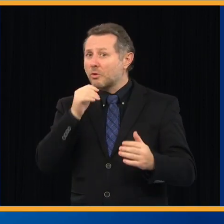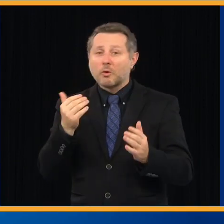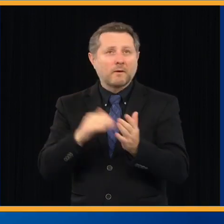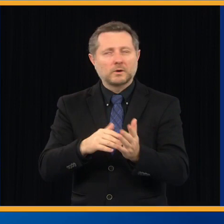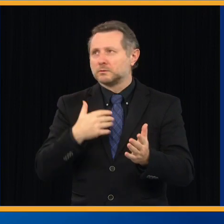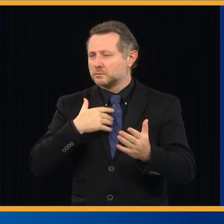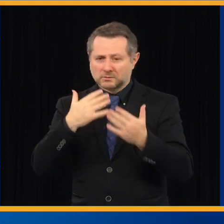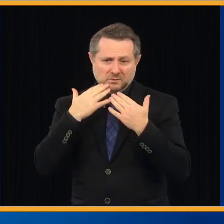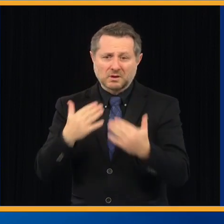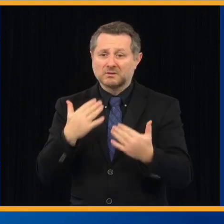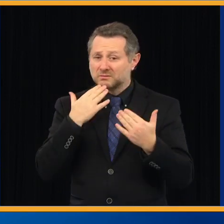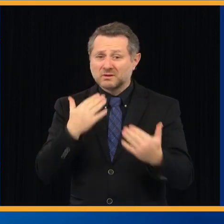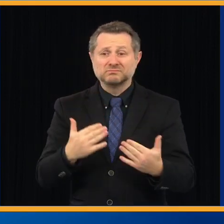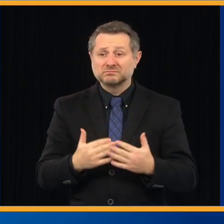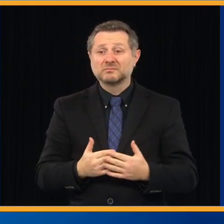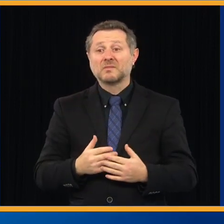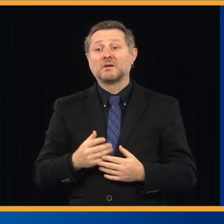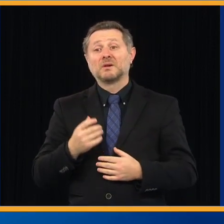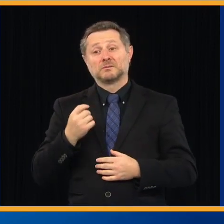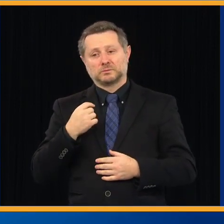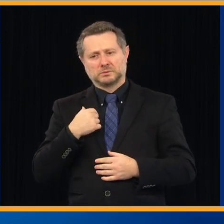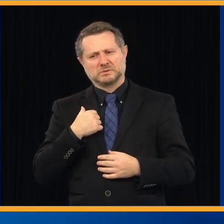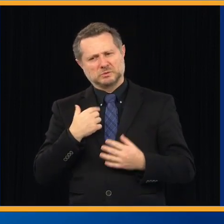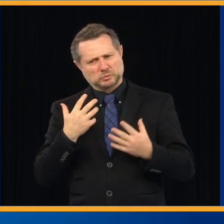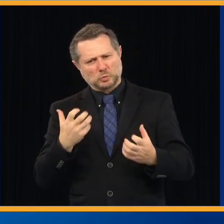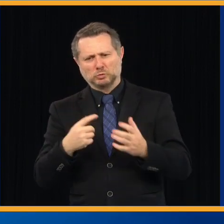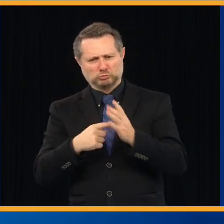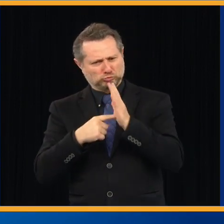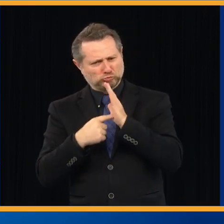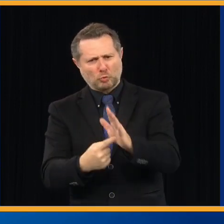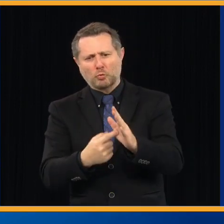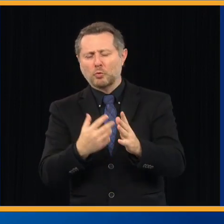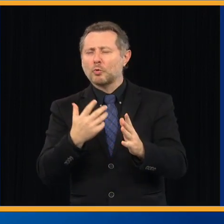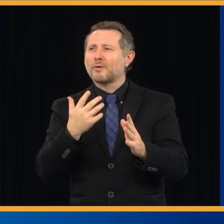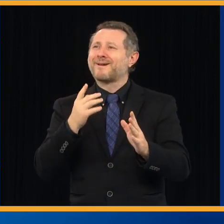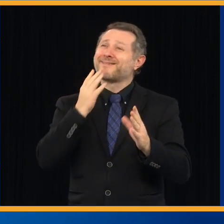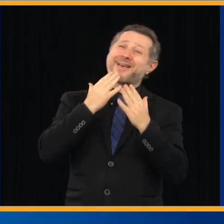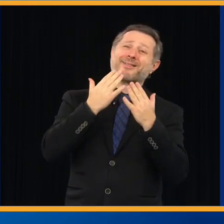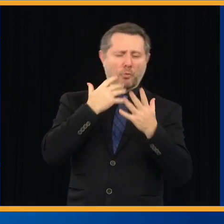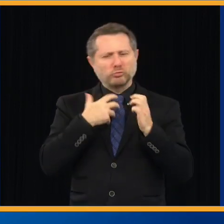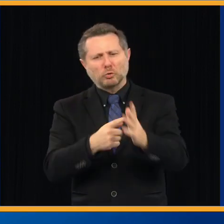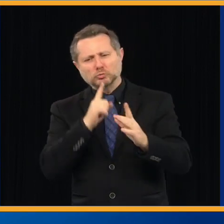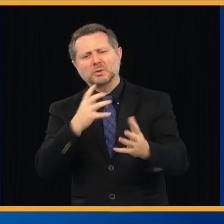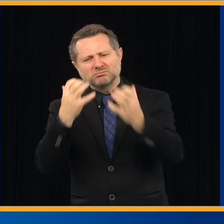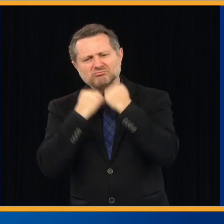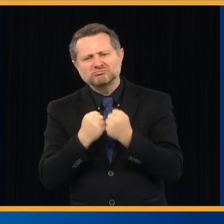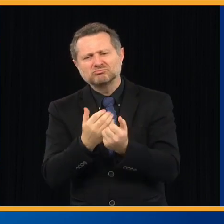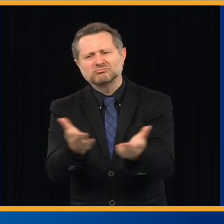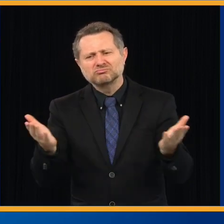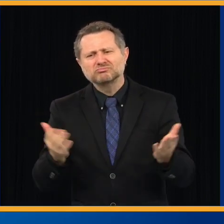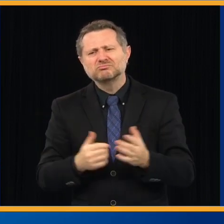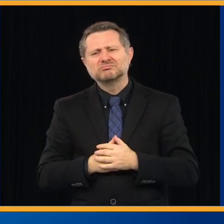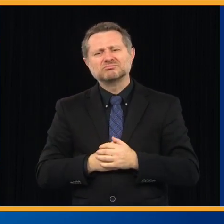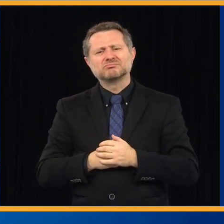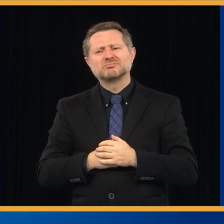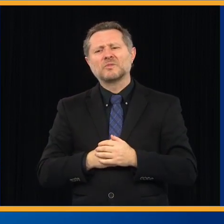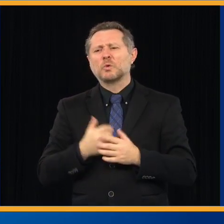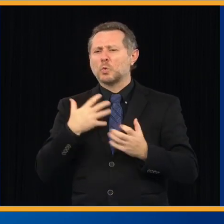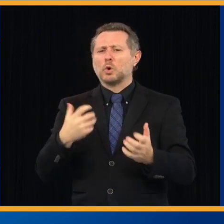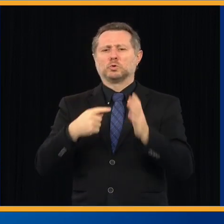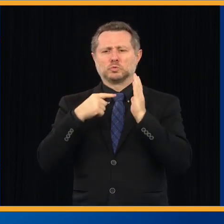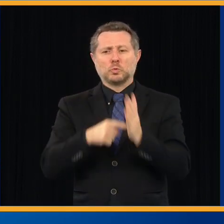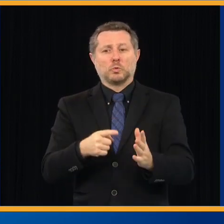believe actions speak louder than words. If you appreciate what we're doing, then help us do what we